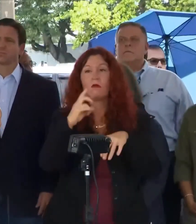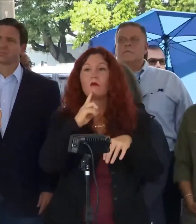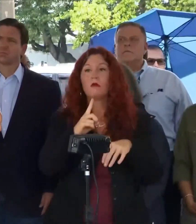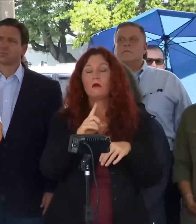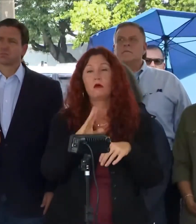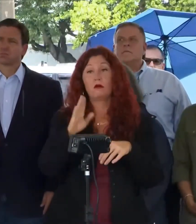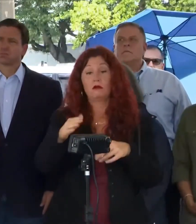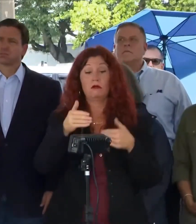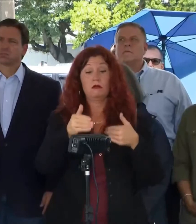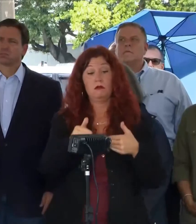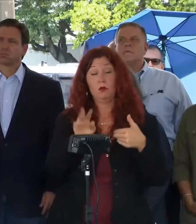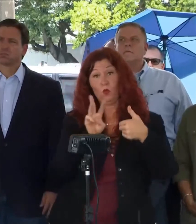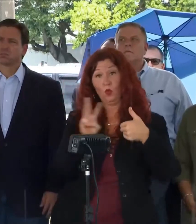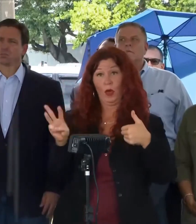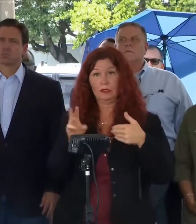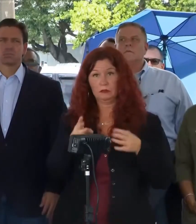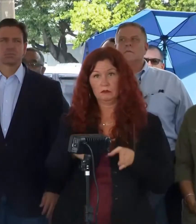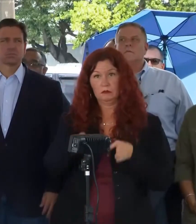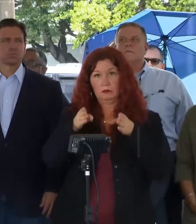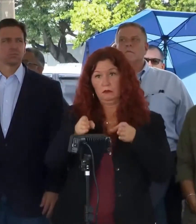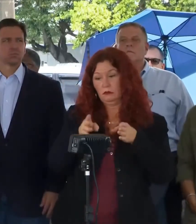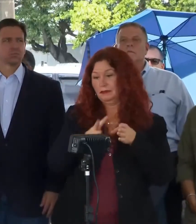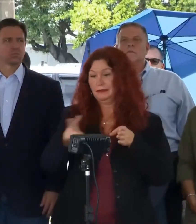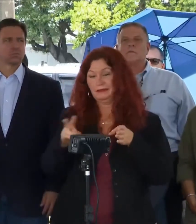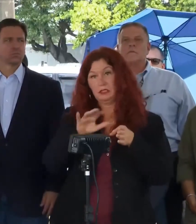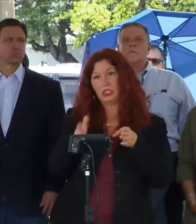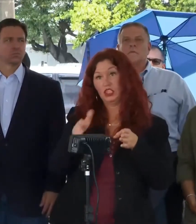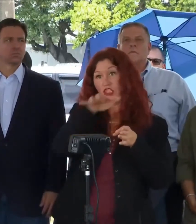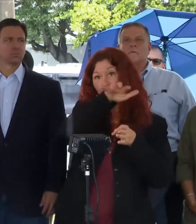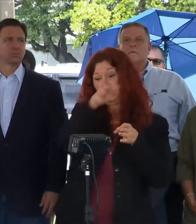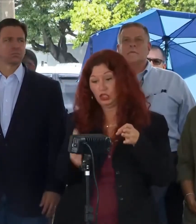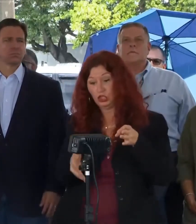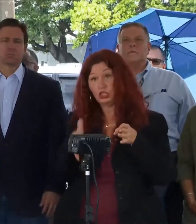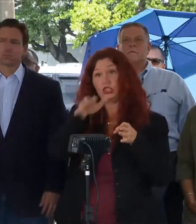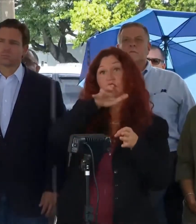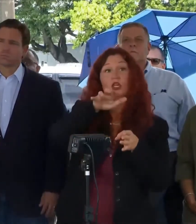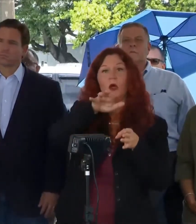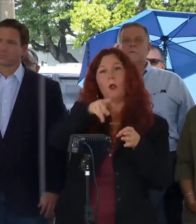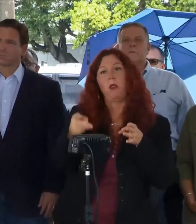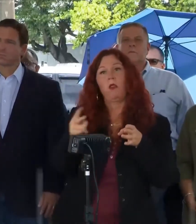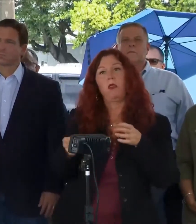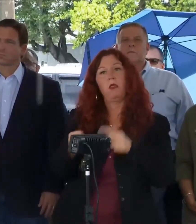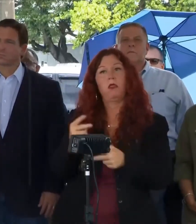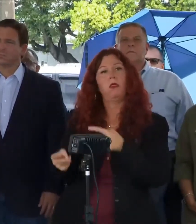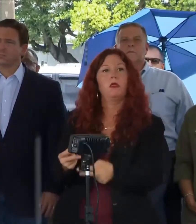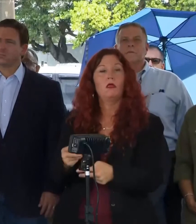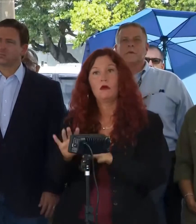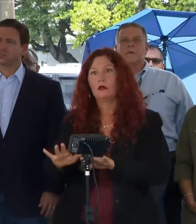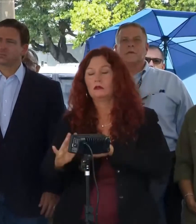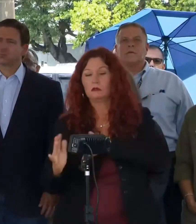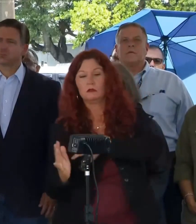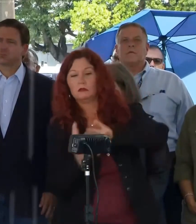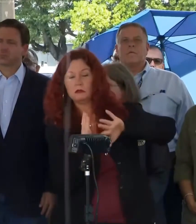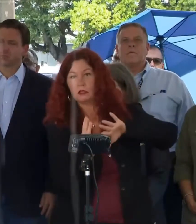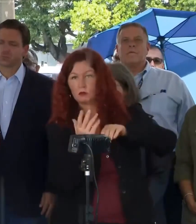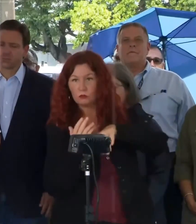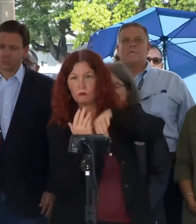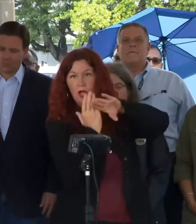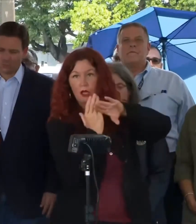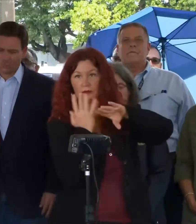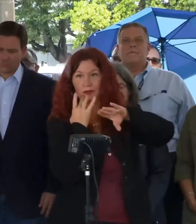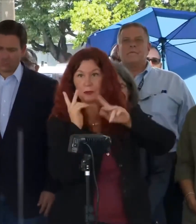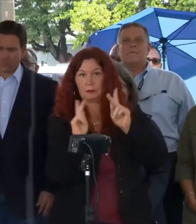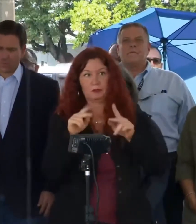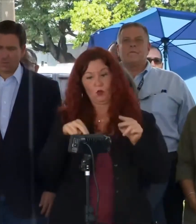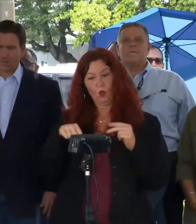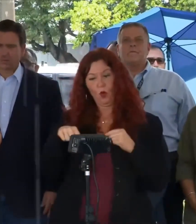of the pile had to be cordoned off a little bit because it was becoming excessively dangerous to work there. What has happened is, I